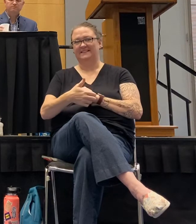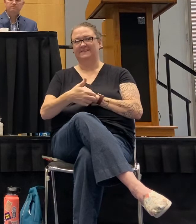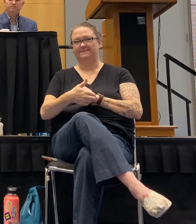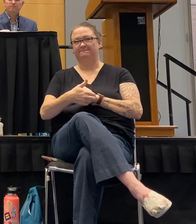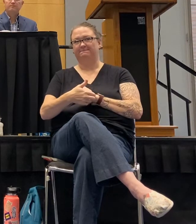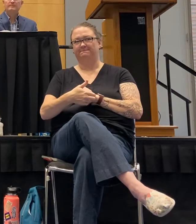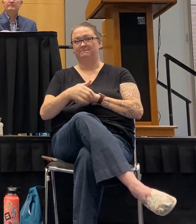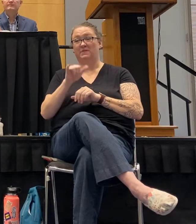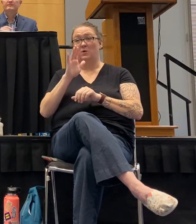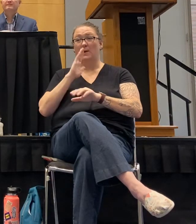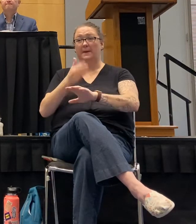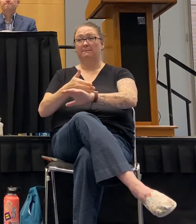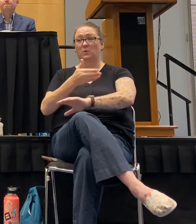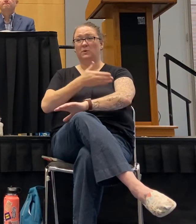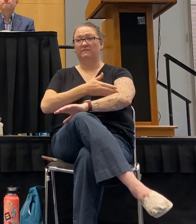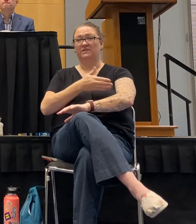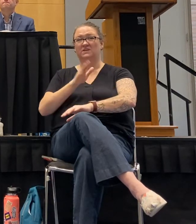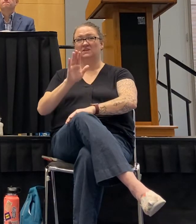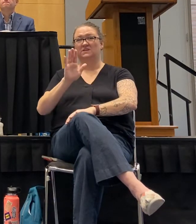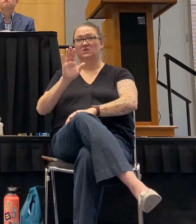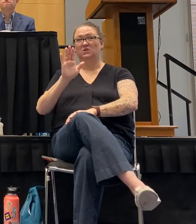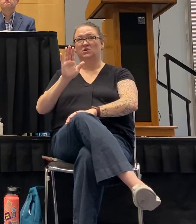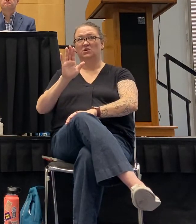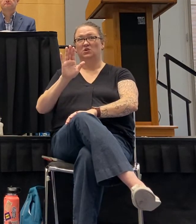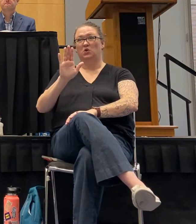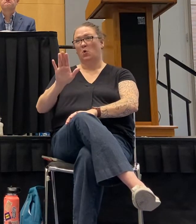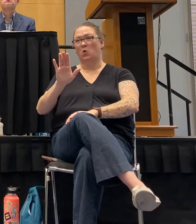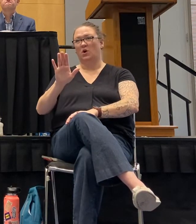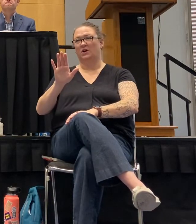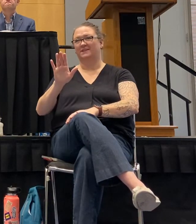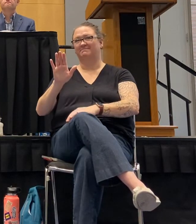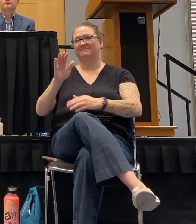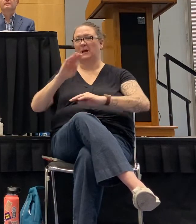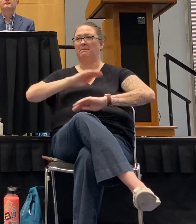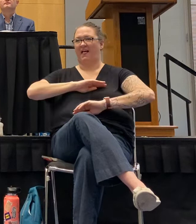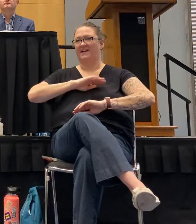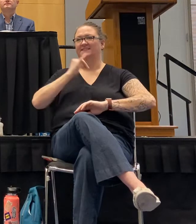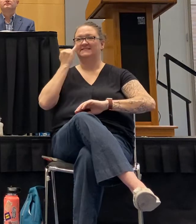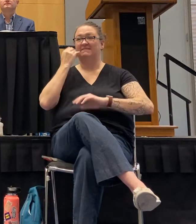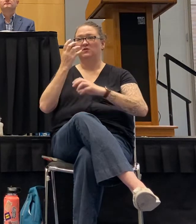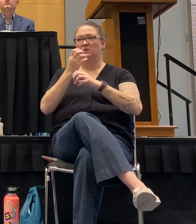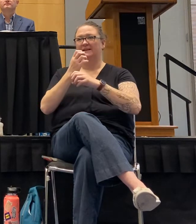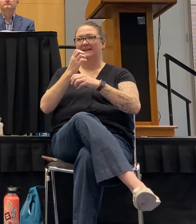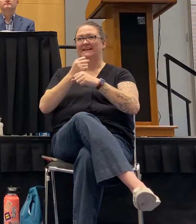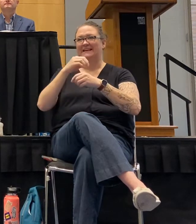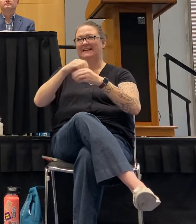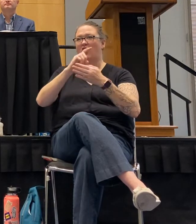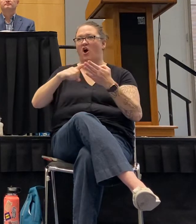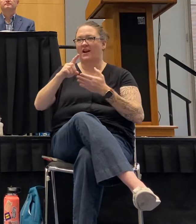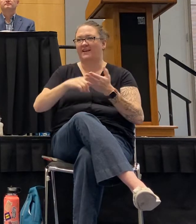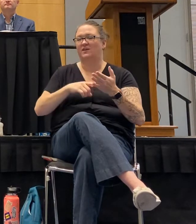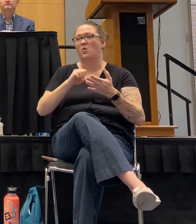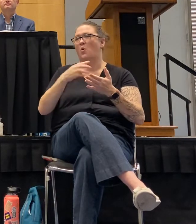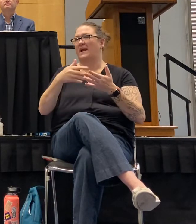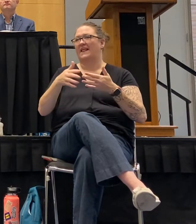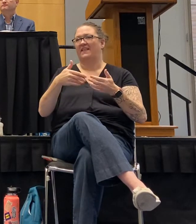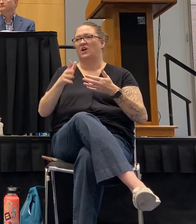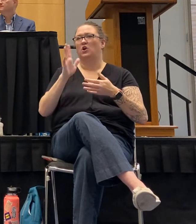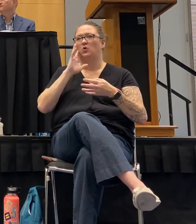that will improve your compliance. If you ever get, in an audit or anything, you will have a